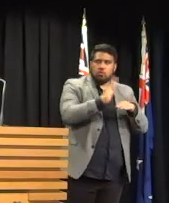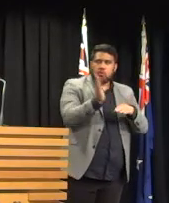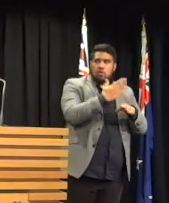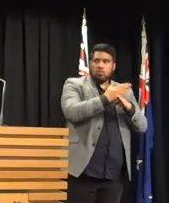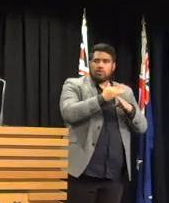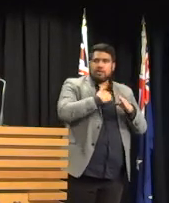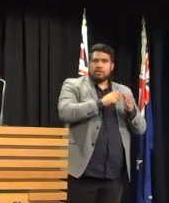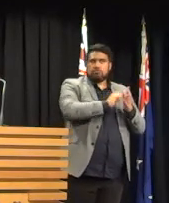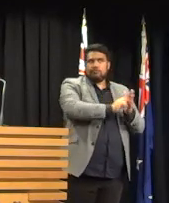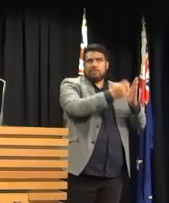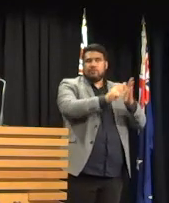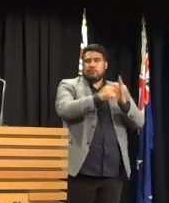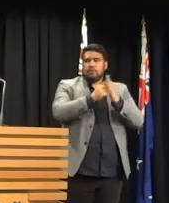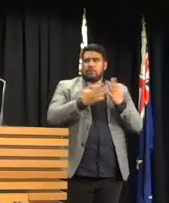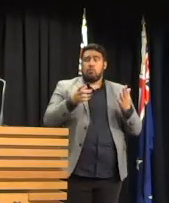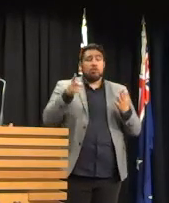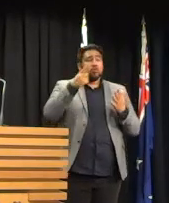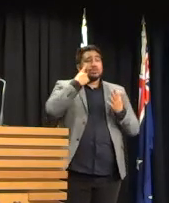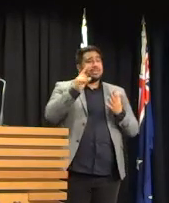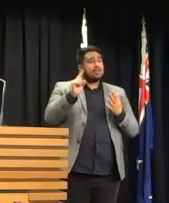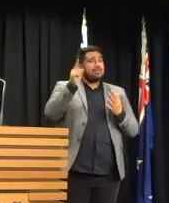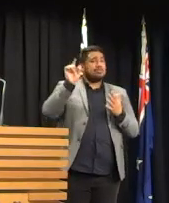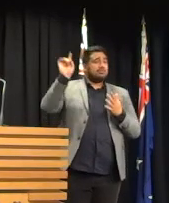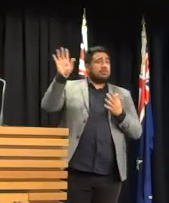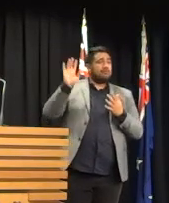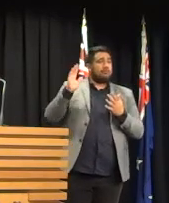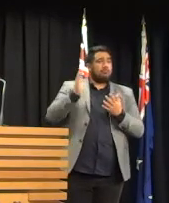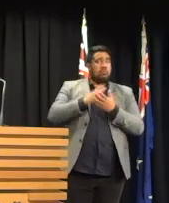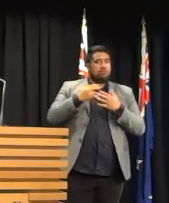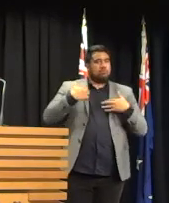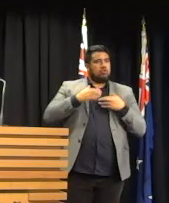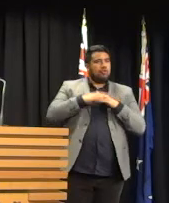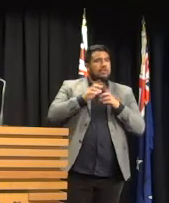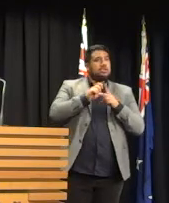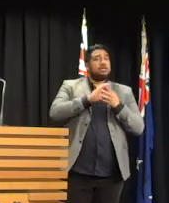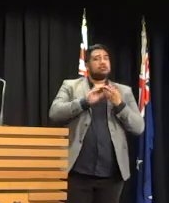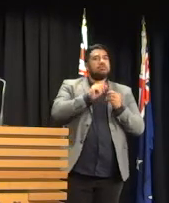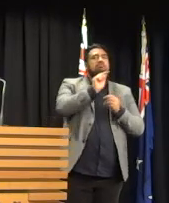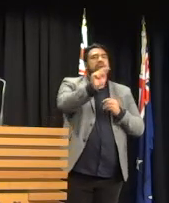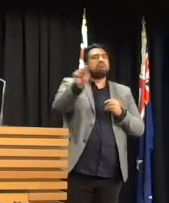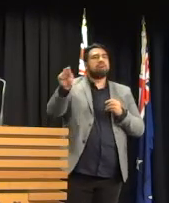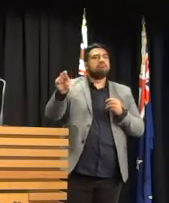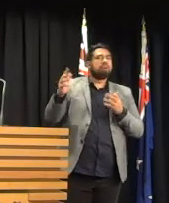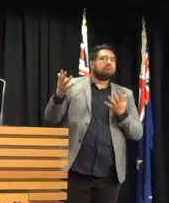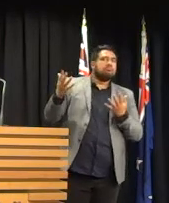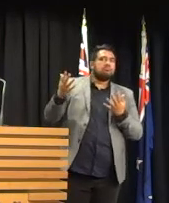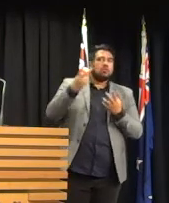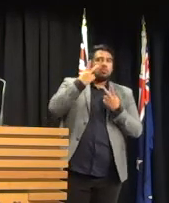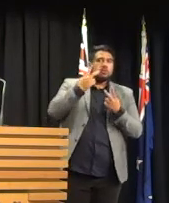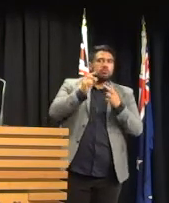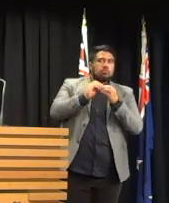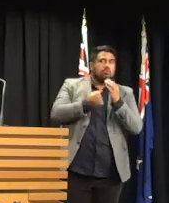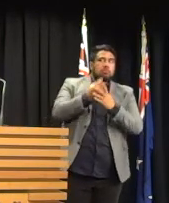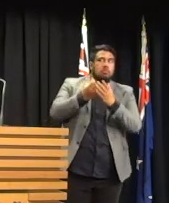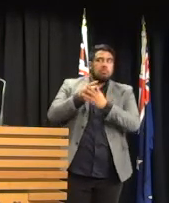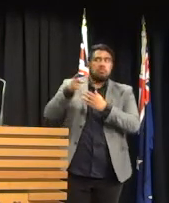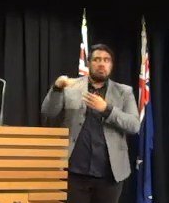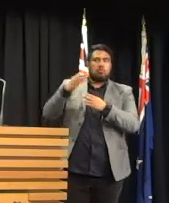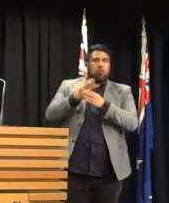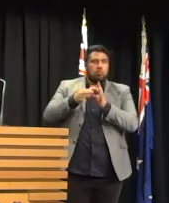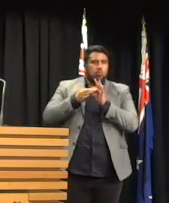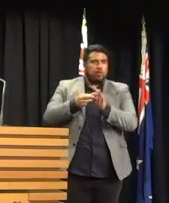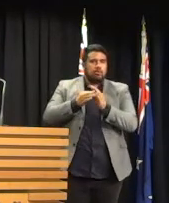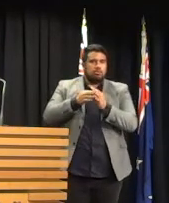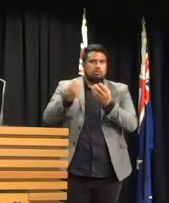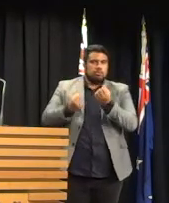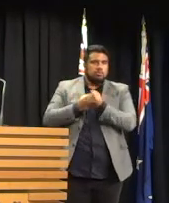think you've seen that already. The Minister's taking a particular interest in those DHBs where we have seen issues arise. We're working very hard to